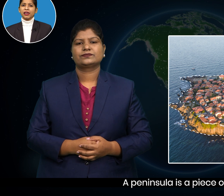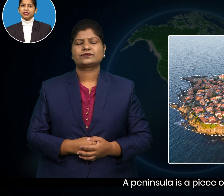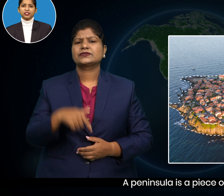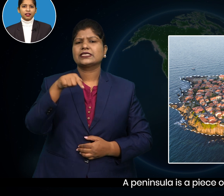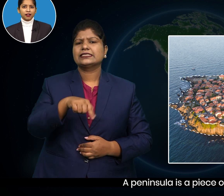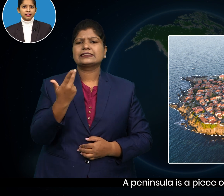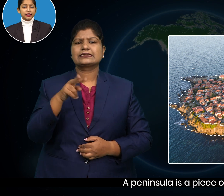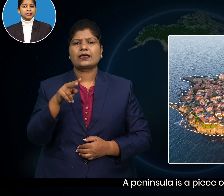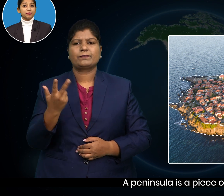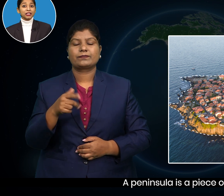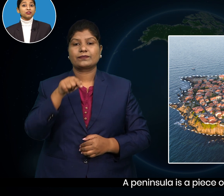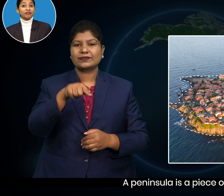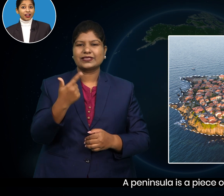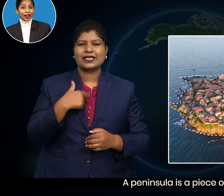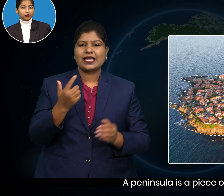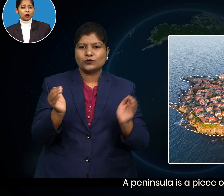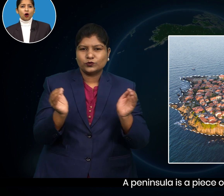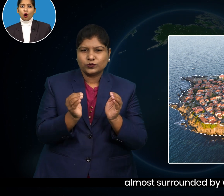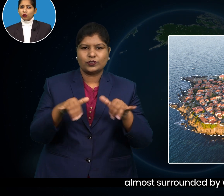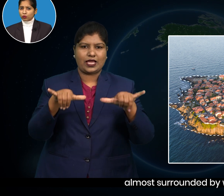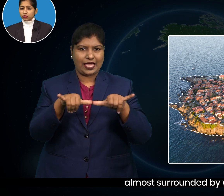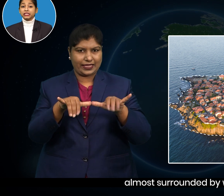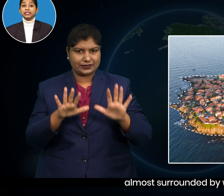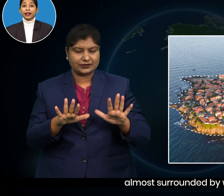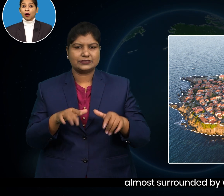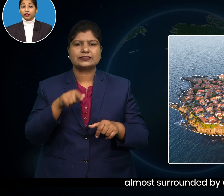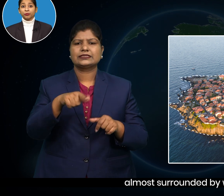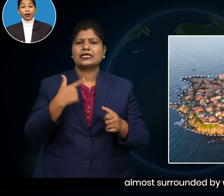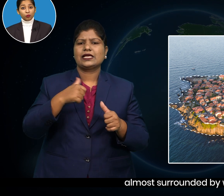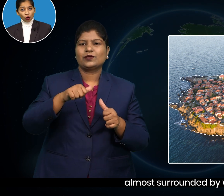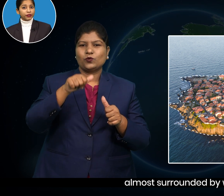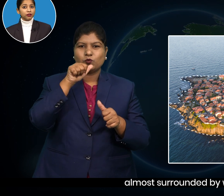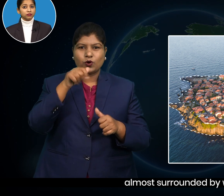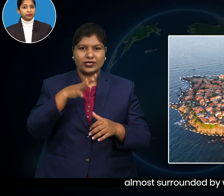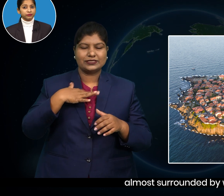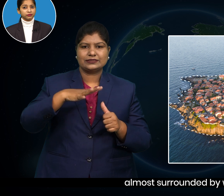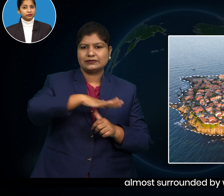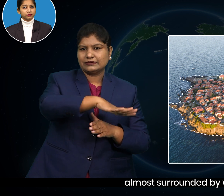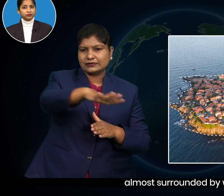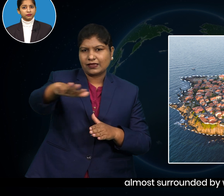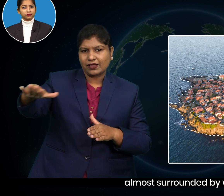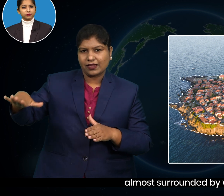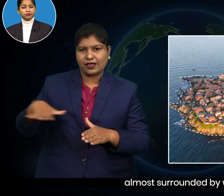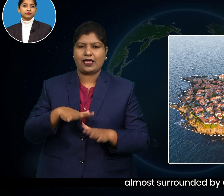A peninsula is a piece of land almost surrounded by water